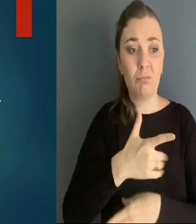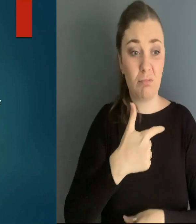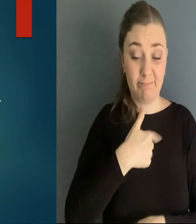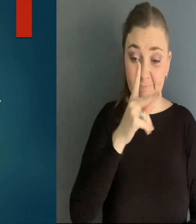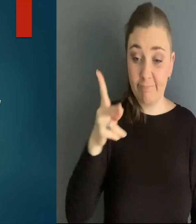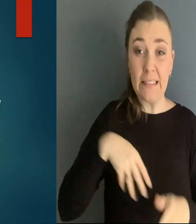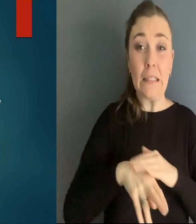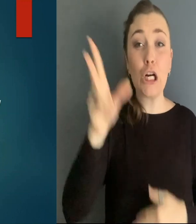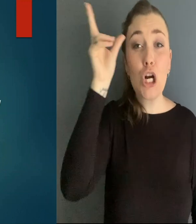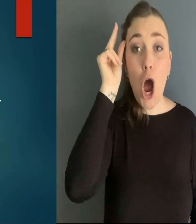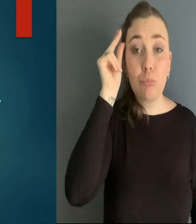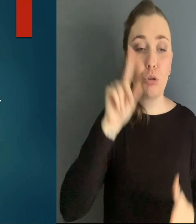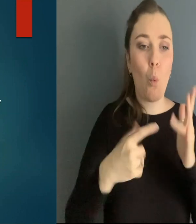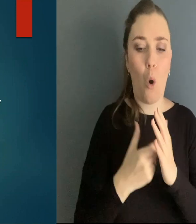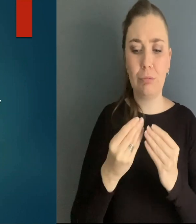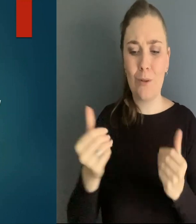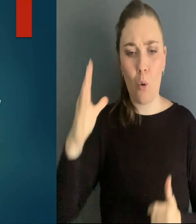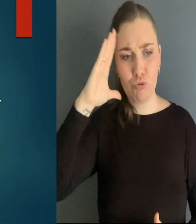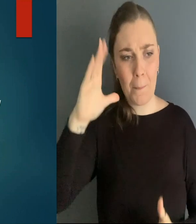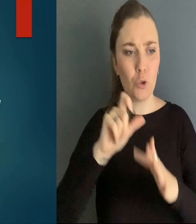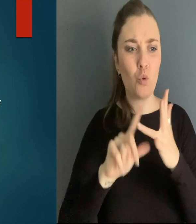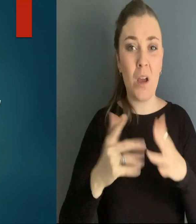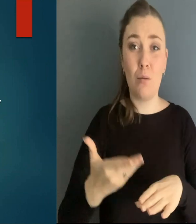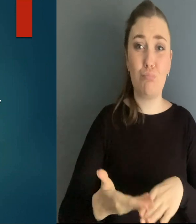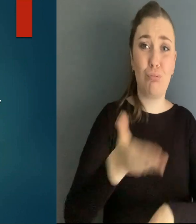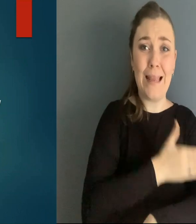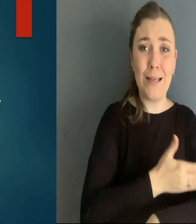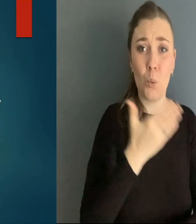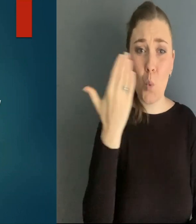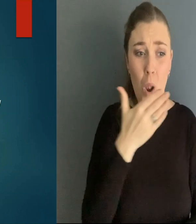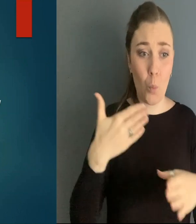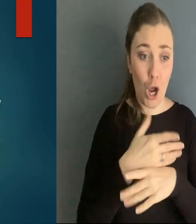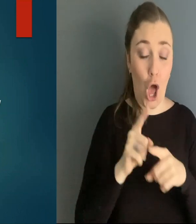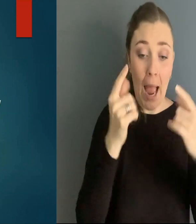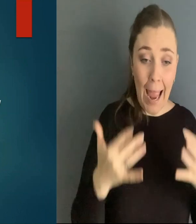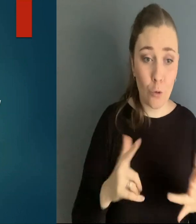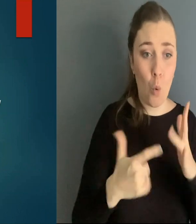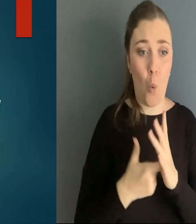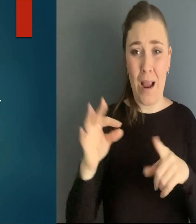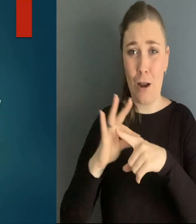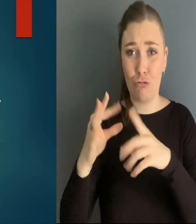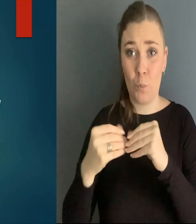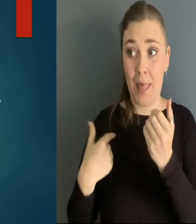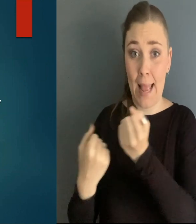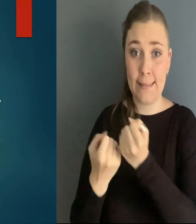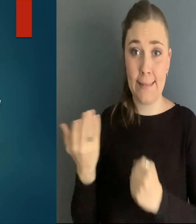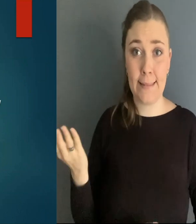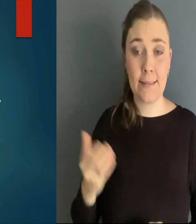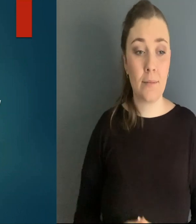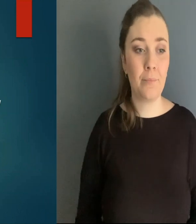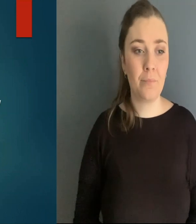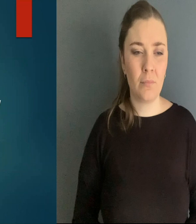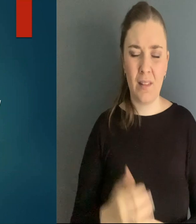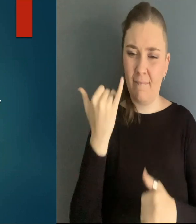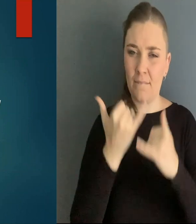often in the library or in the resource room doing preschool work like counting or coloring with my aid i went through a